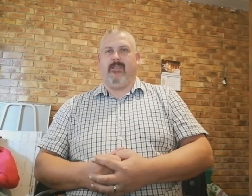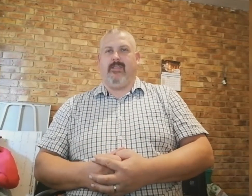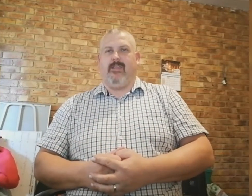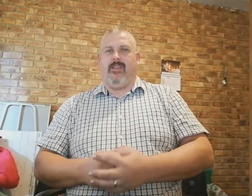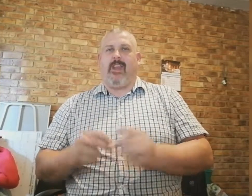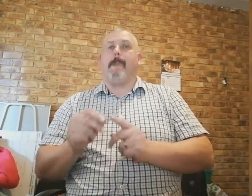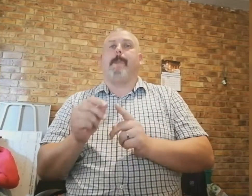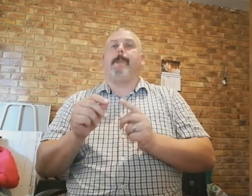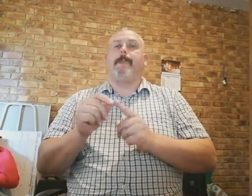And